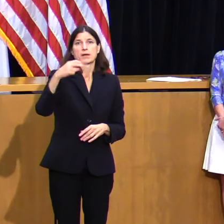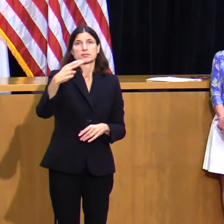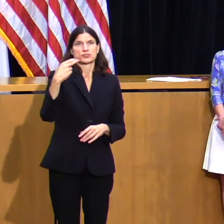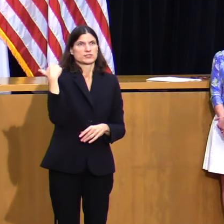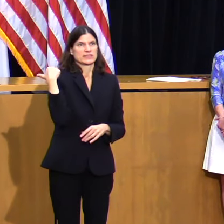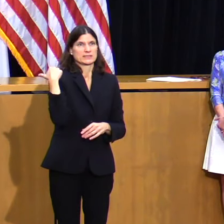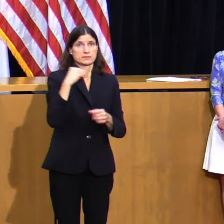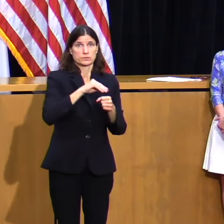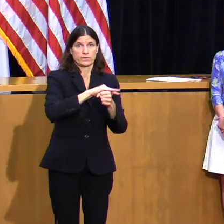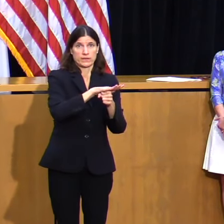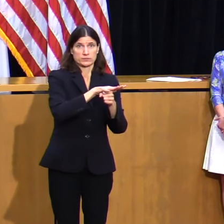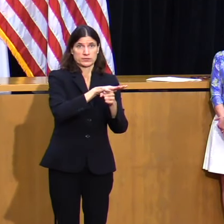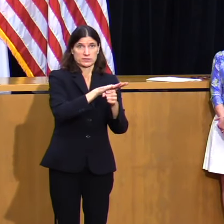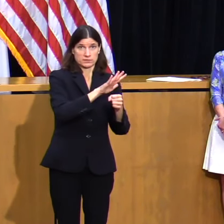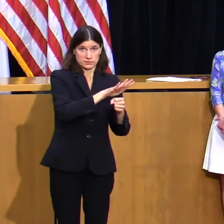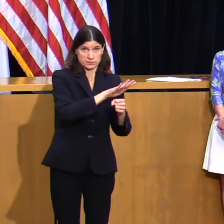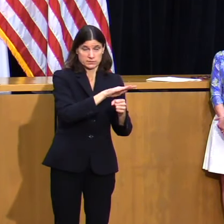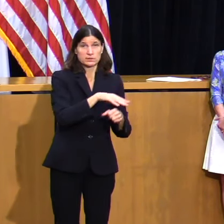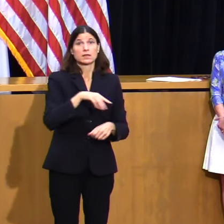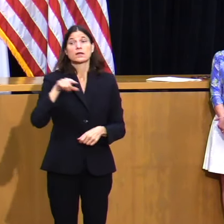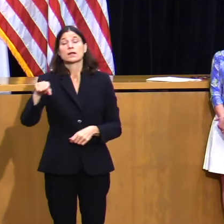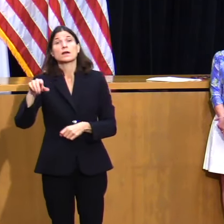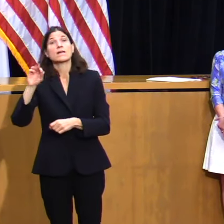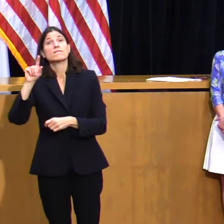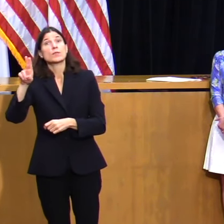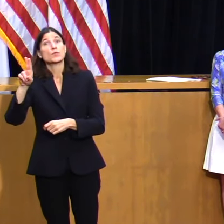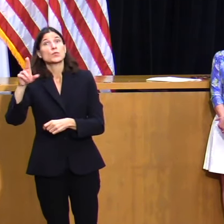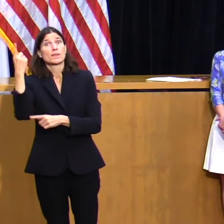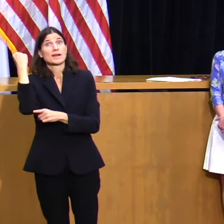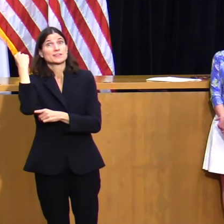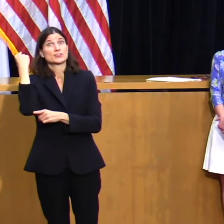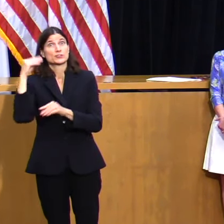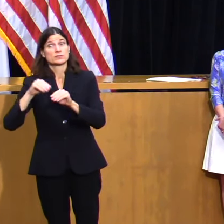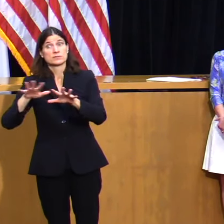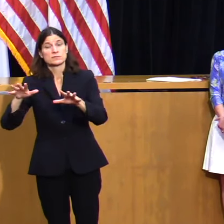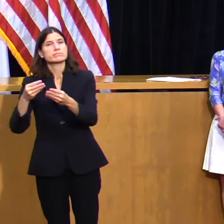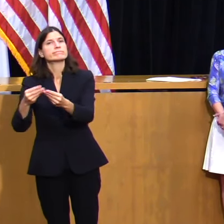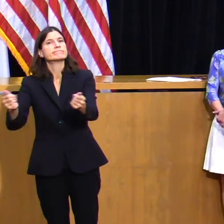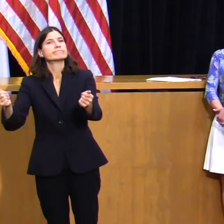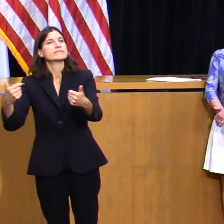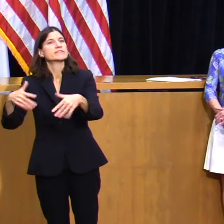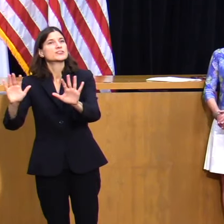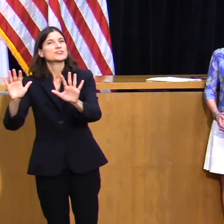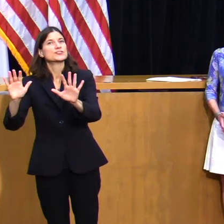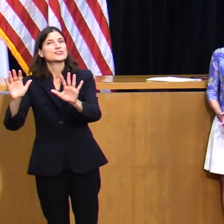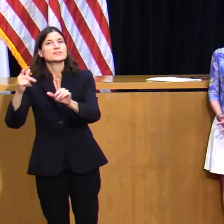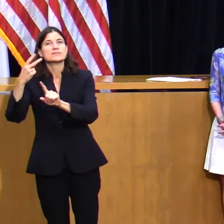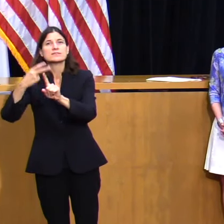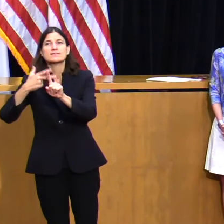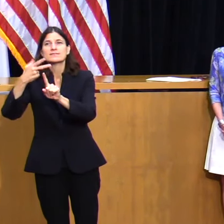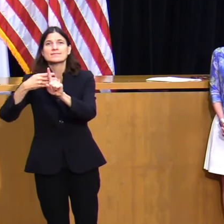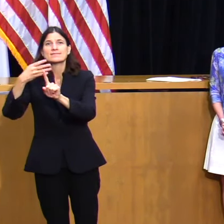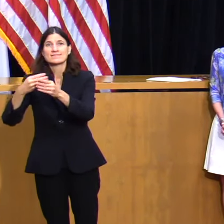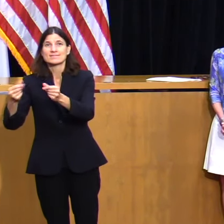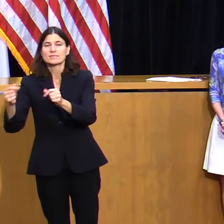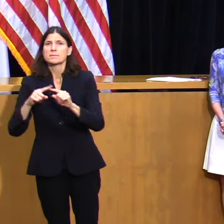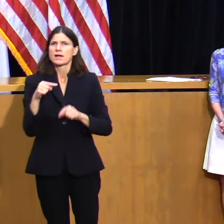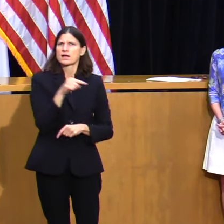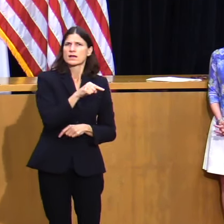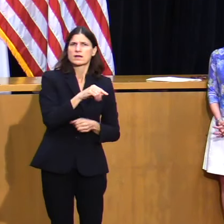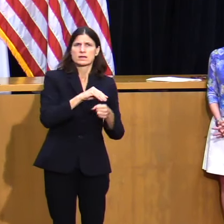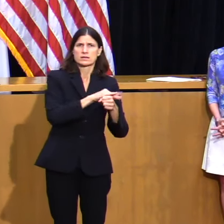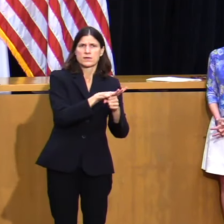literally right after the flu season. Now, there's some debate about how much of what took place that people might have thought was the flu